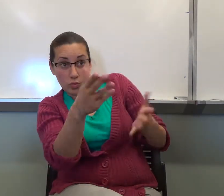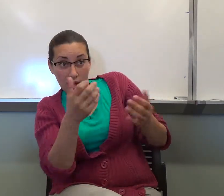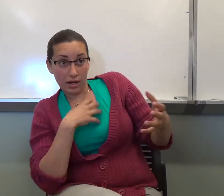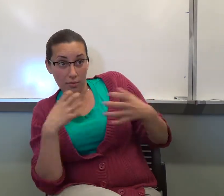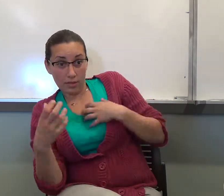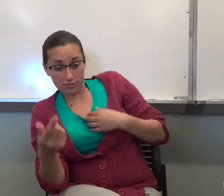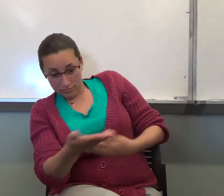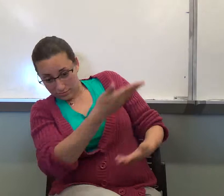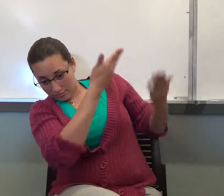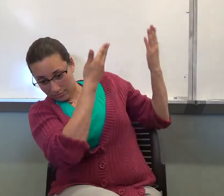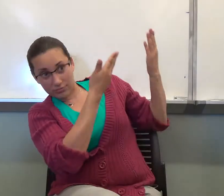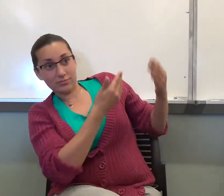There it is.